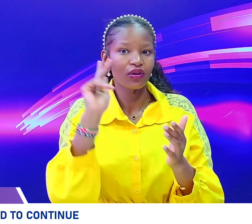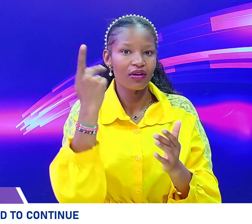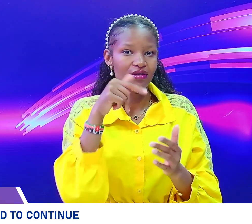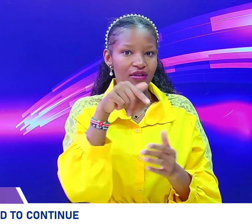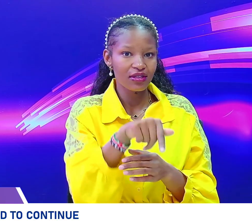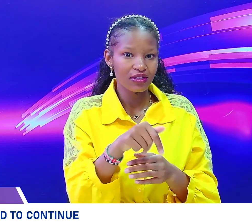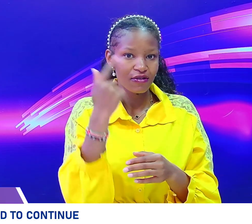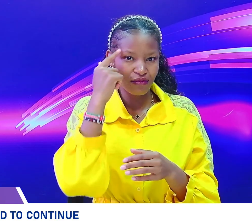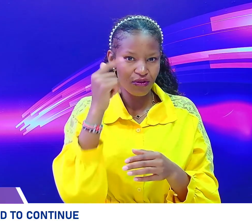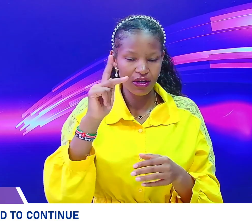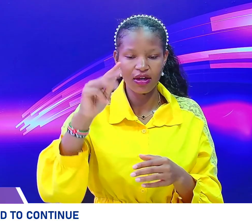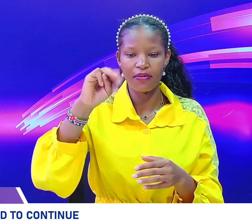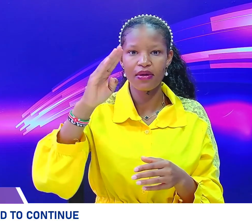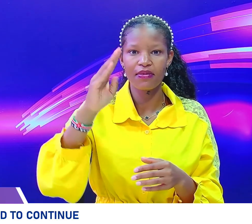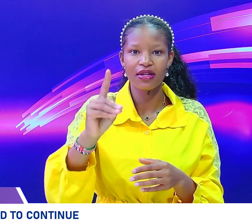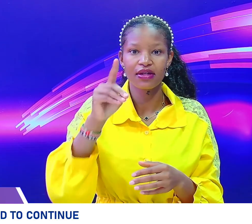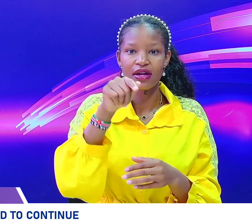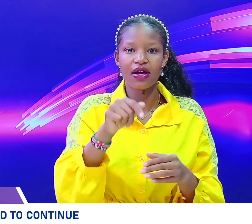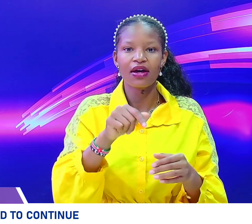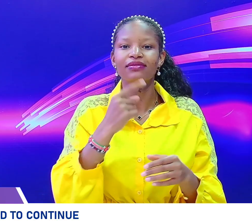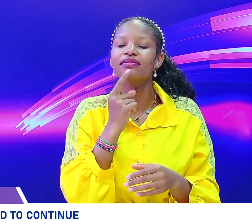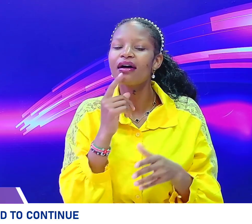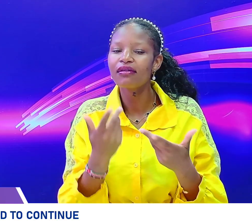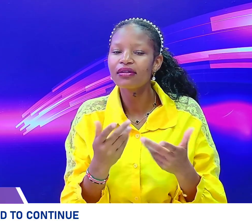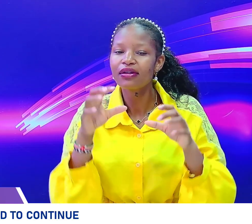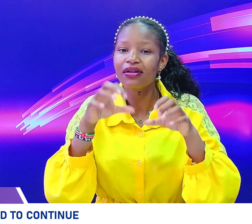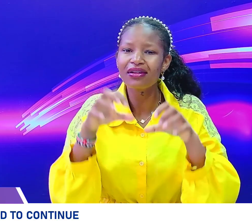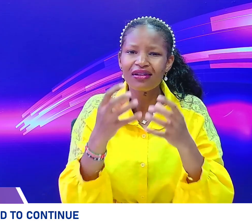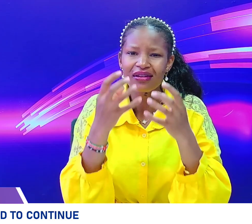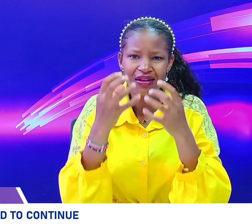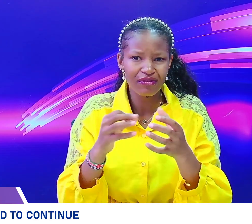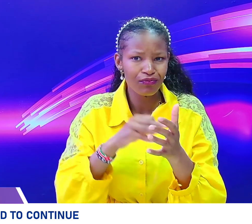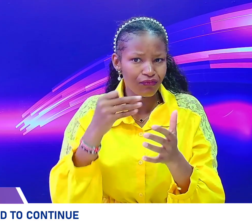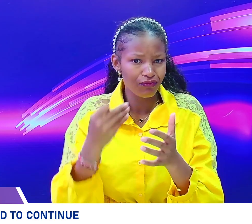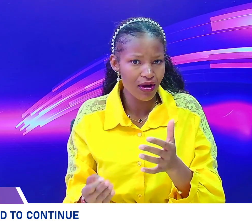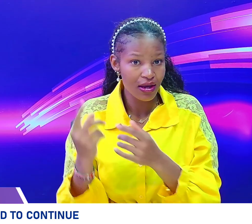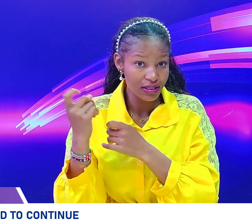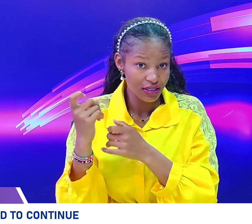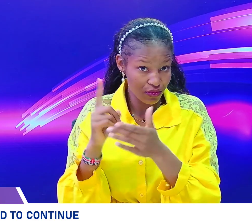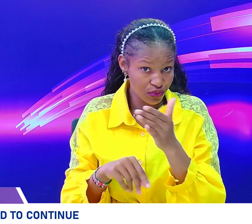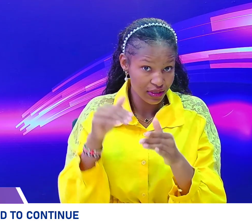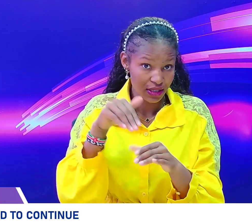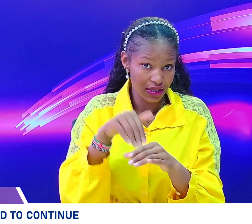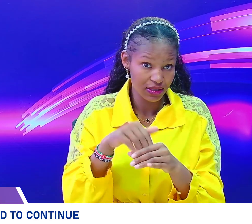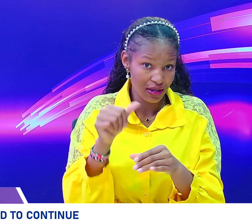The Kenya Meteorological Department, KMD, says the rainfall is expected to persist over the next few